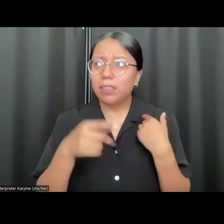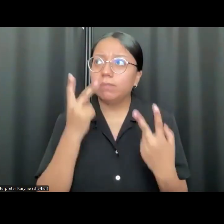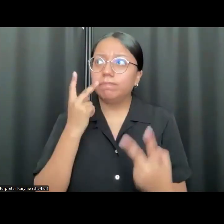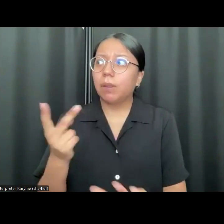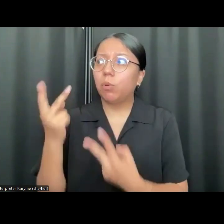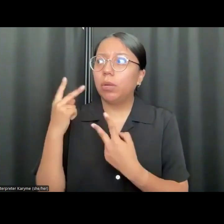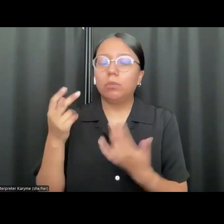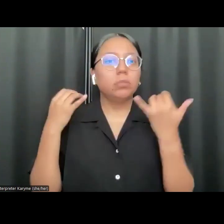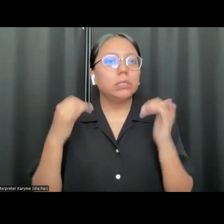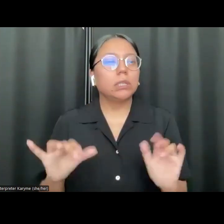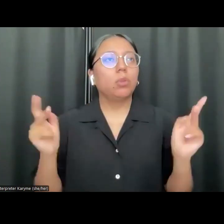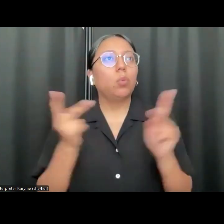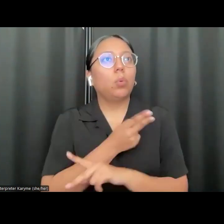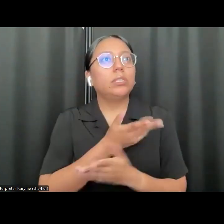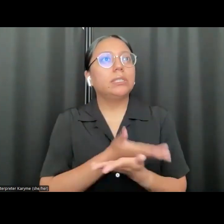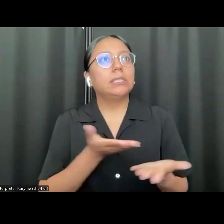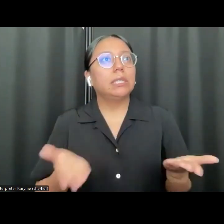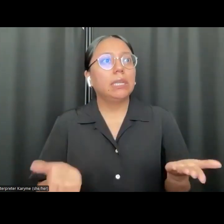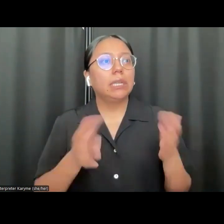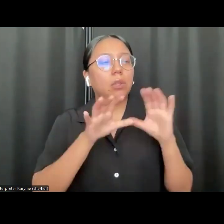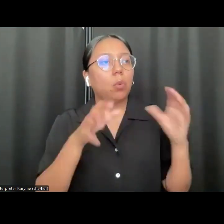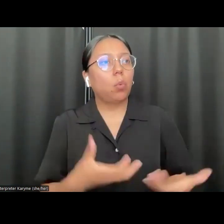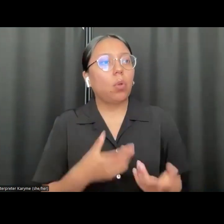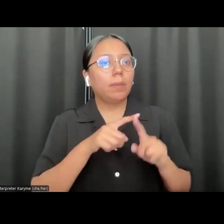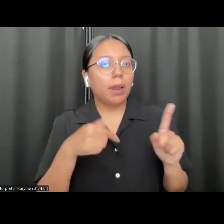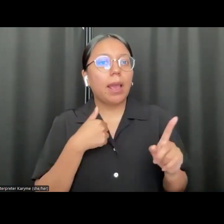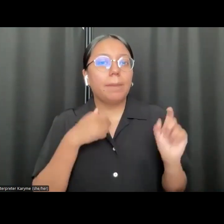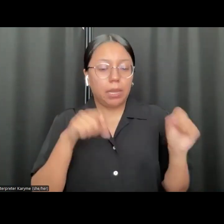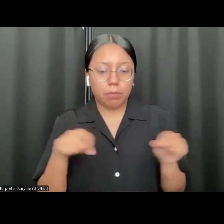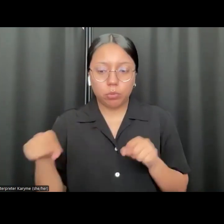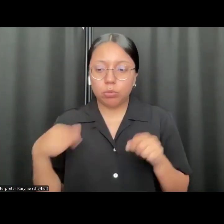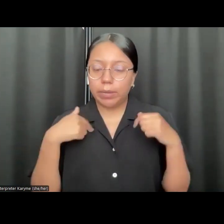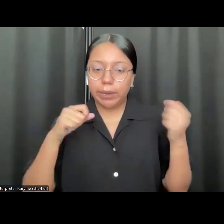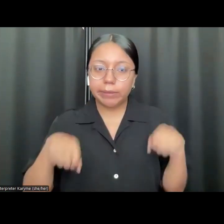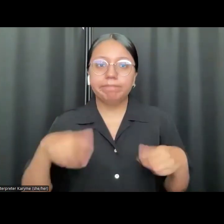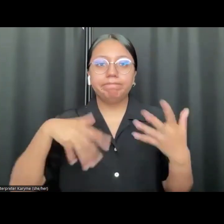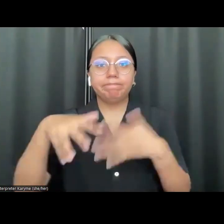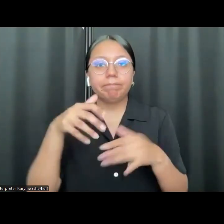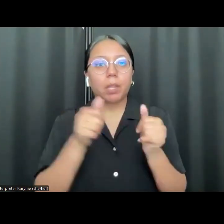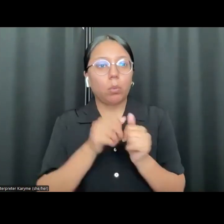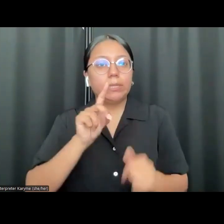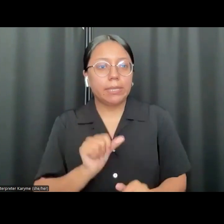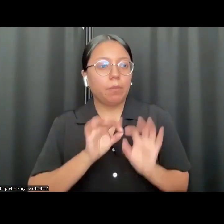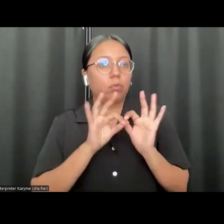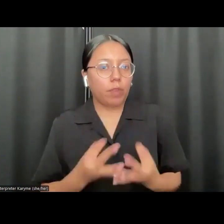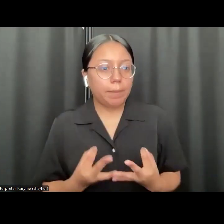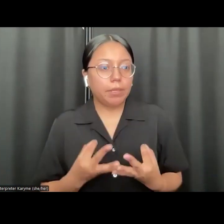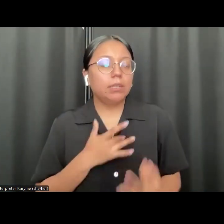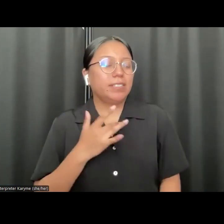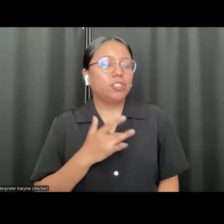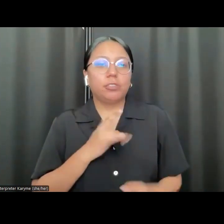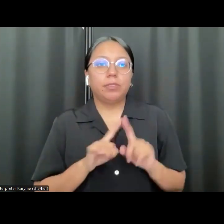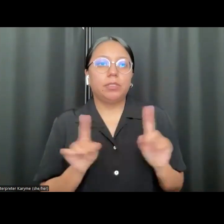but I'm able to be with disabled family, right, in person. And this feels different. And I was just like, okay,